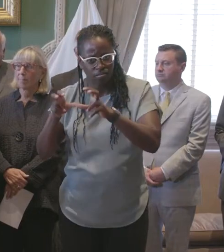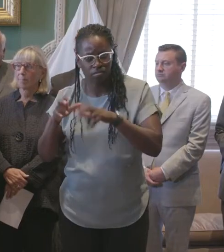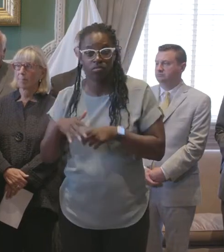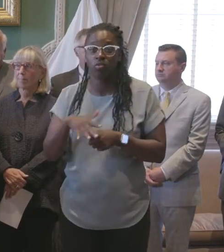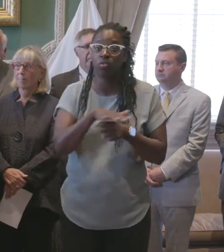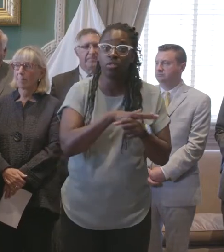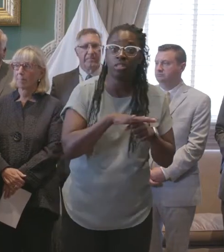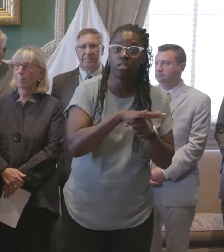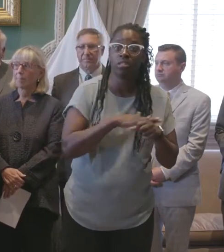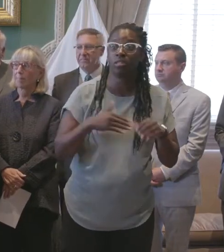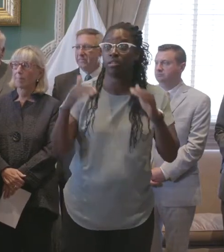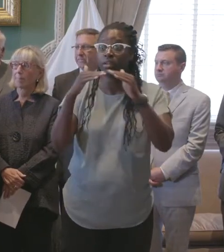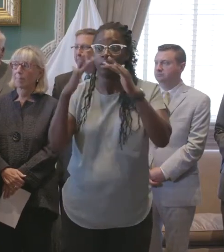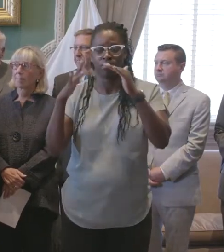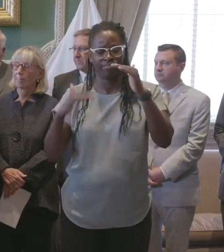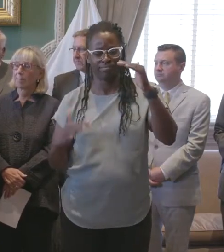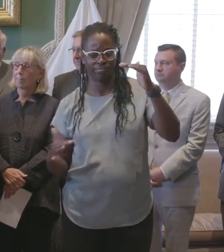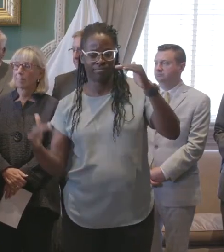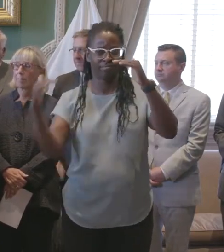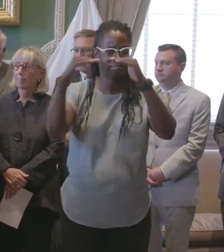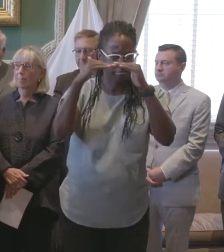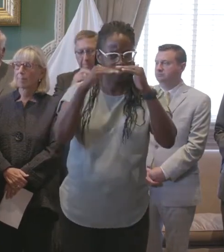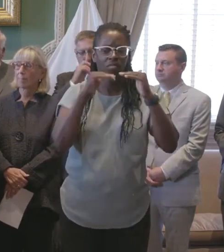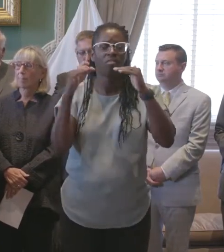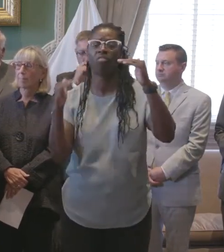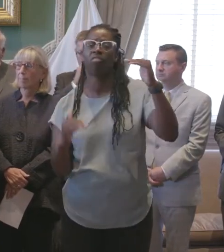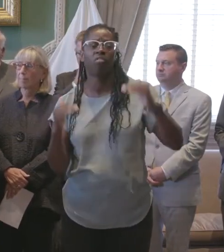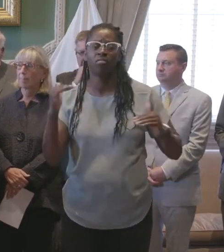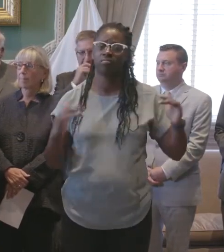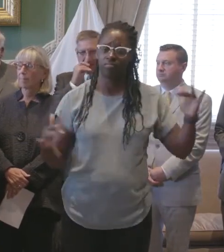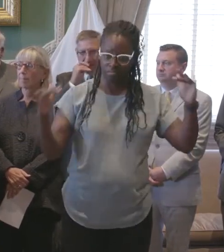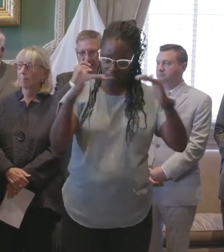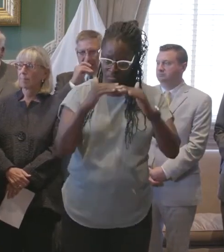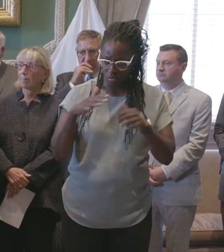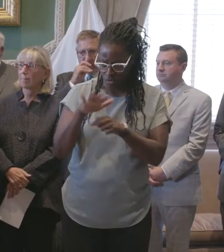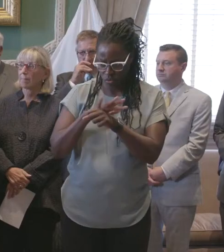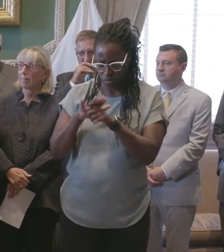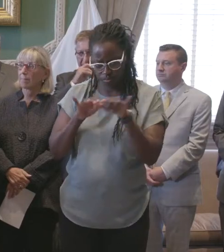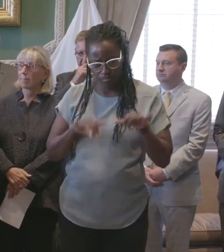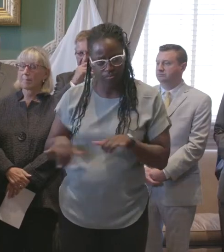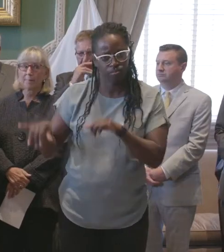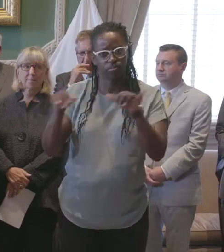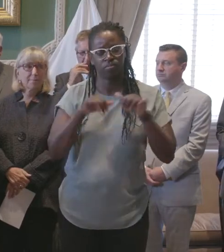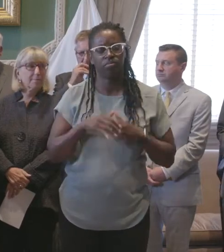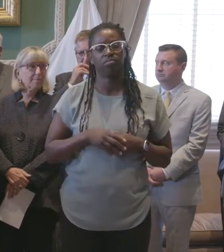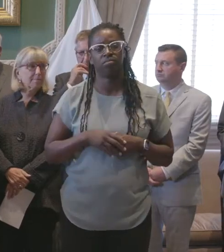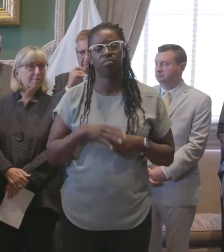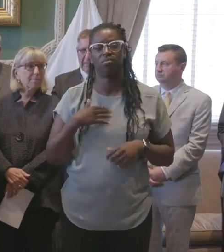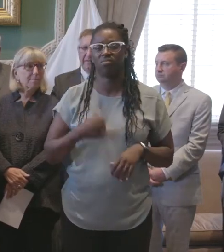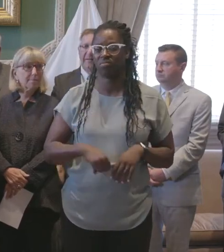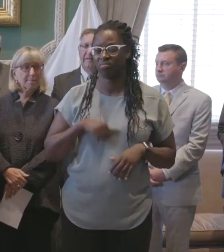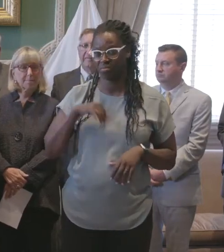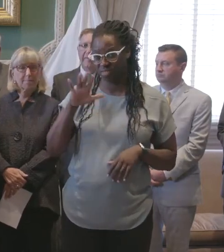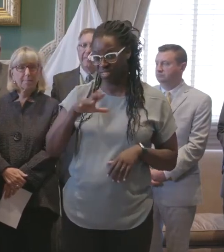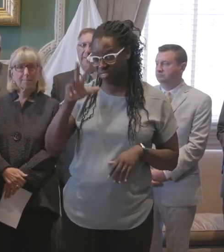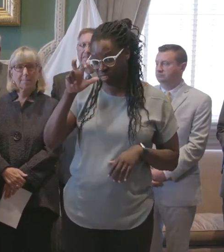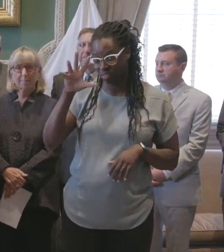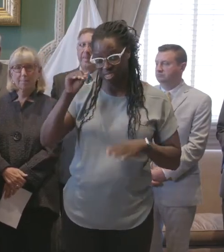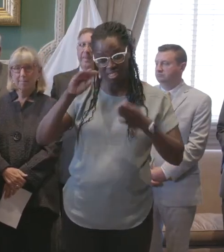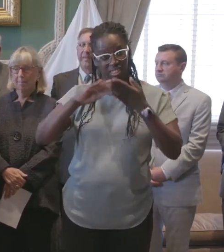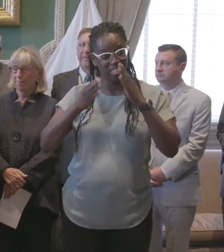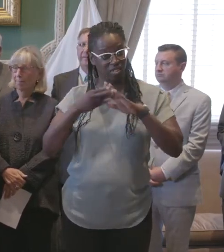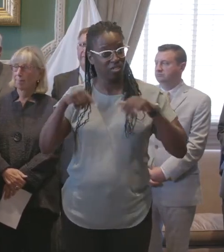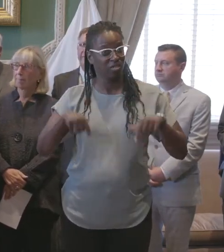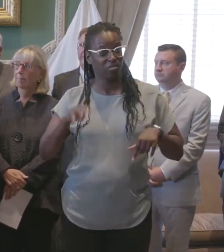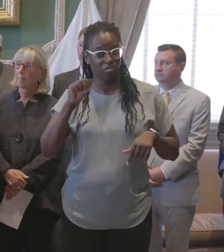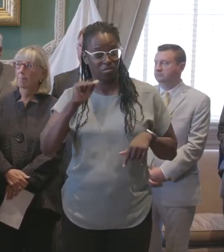needs of local communities. I'm proud that we are continuing our strong support for the 351 cities and towns across the Commonwealth. That is why this budget provides a